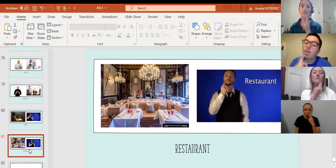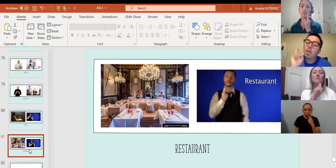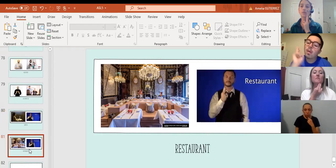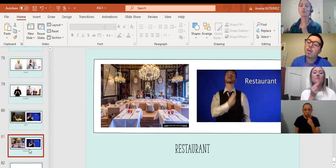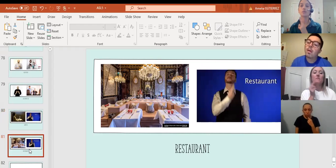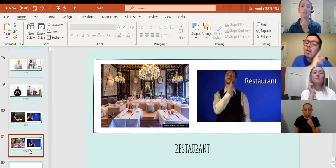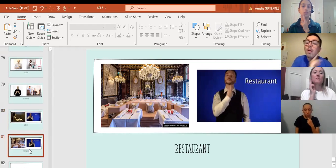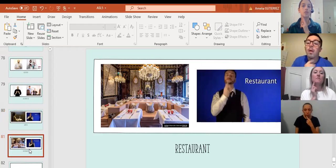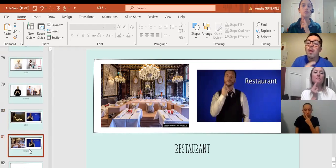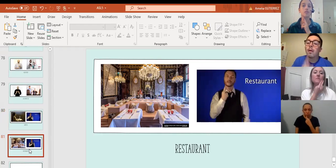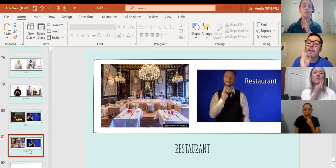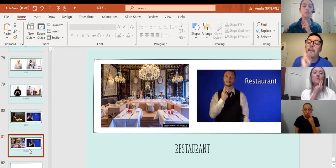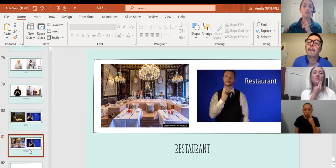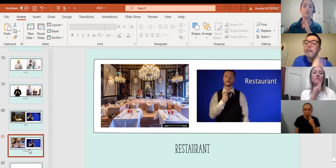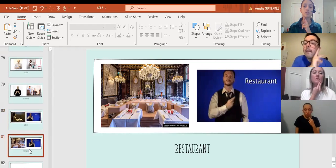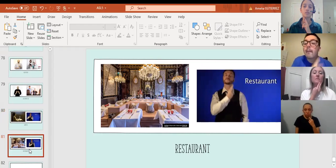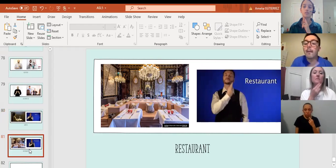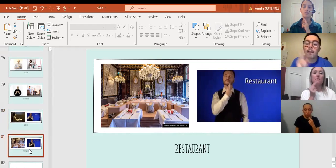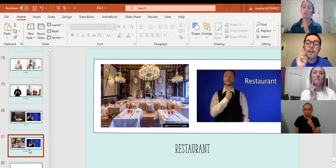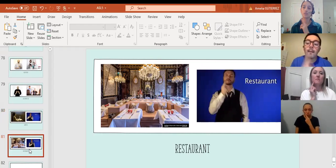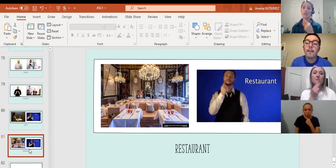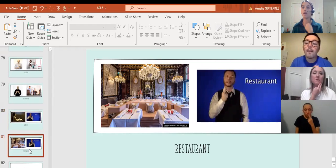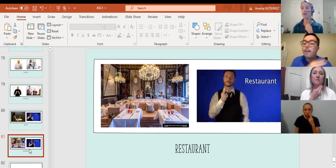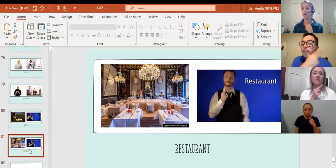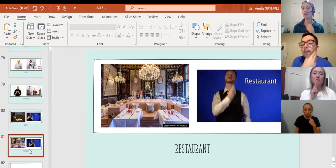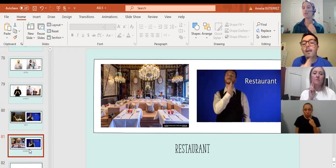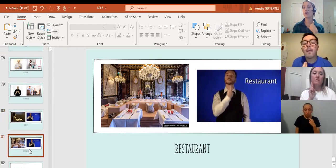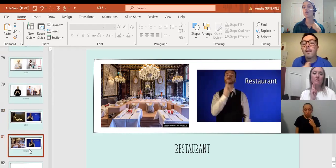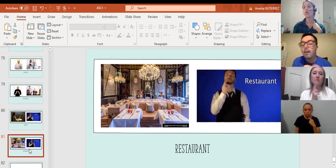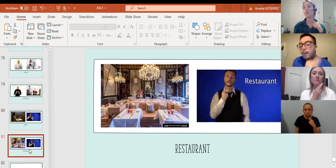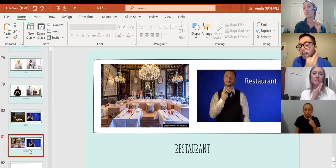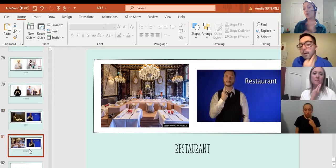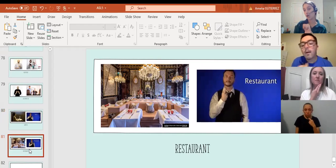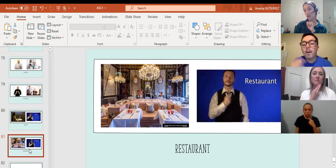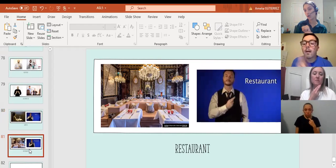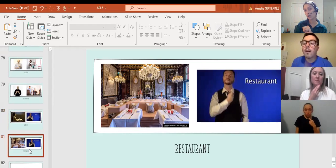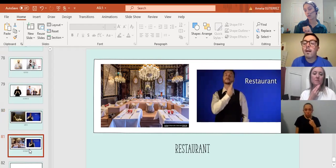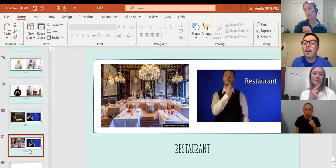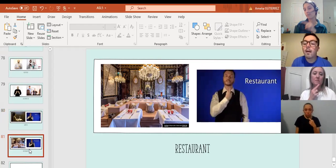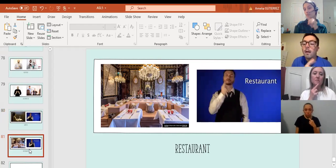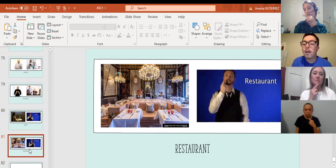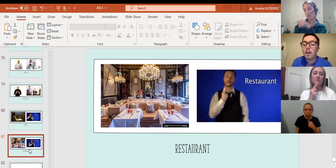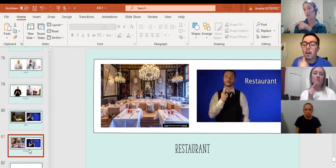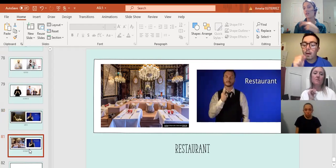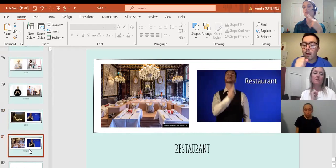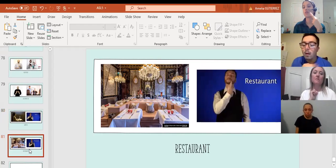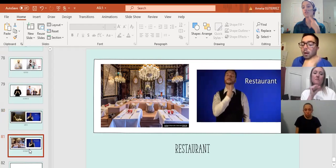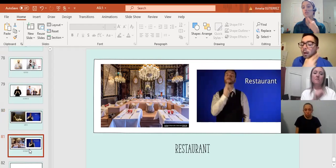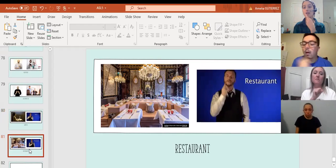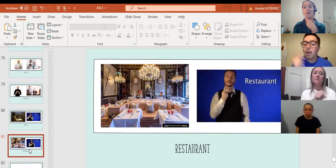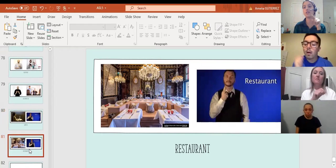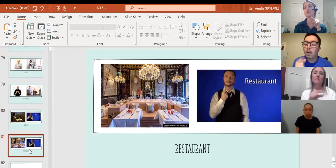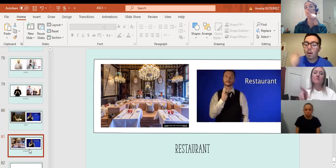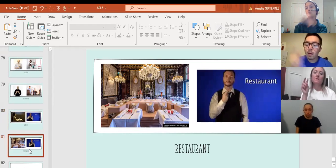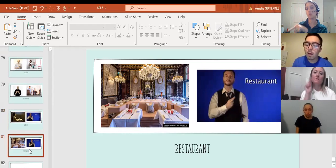restaurant, restaurant. You can say, I work at a